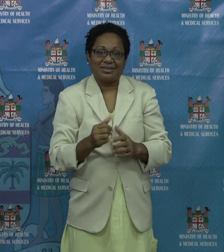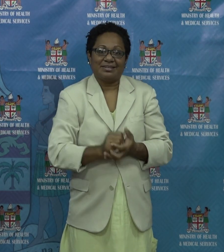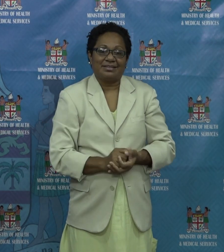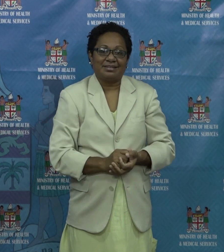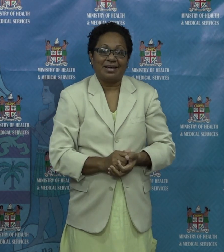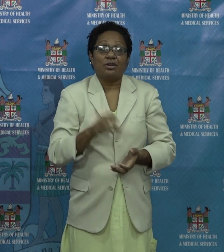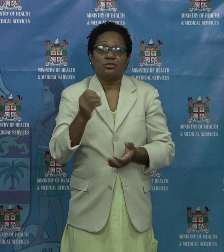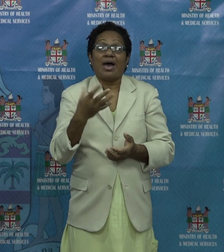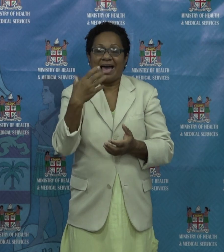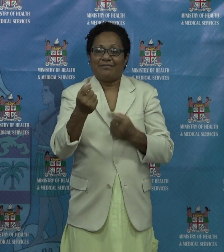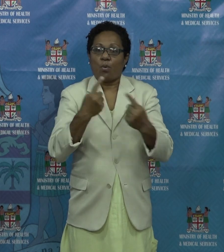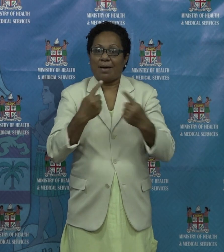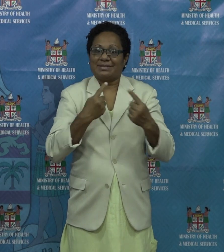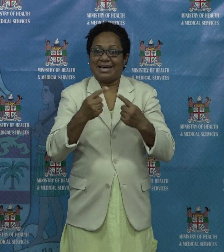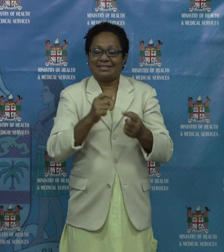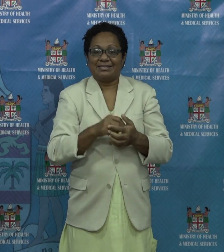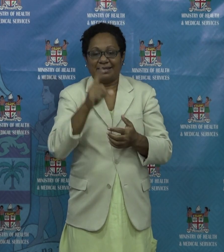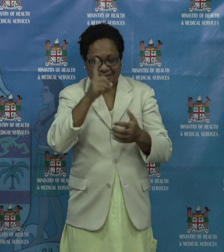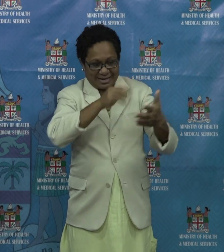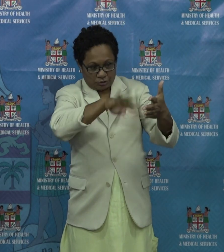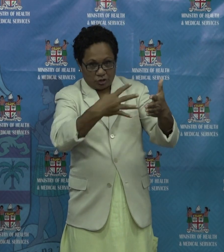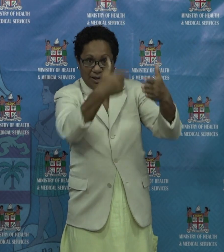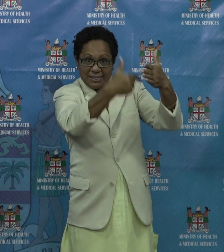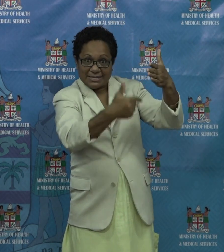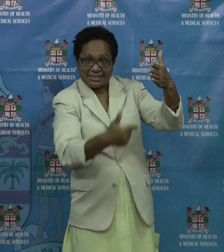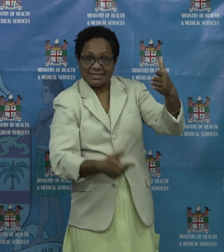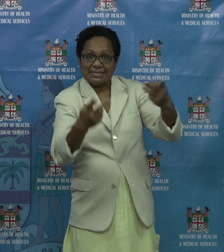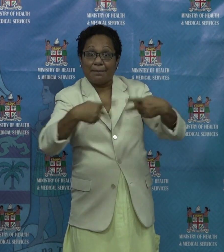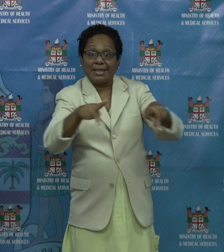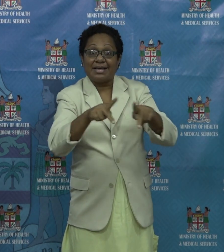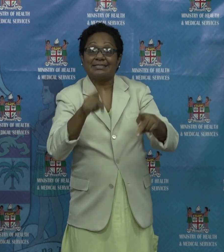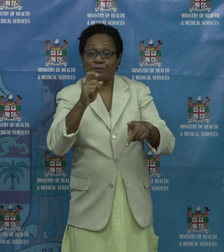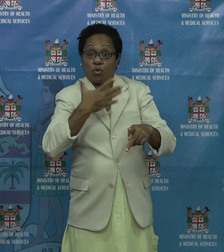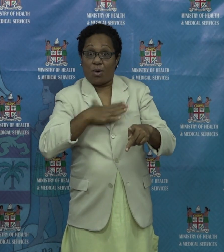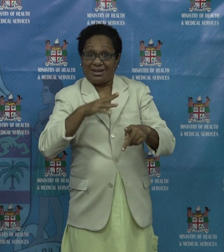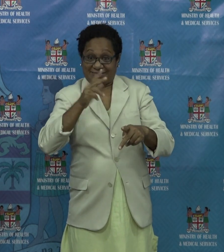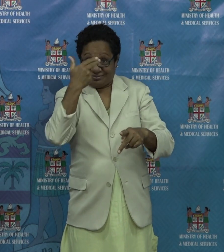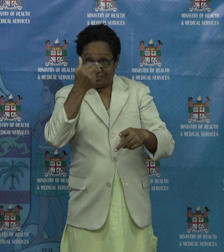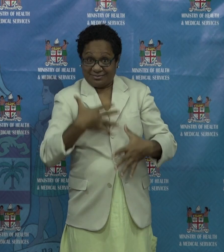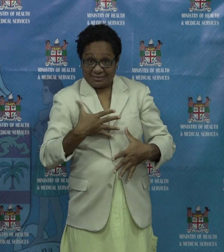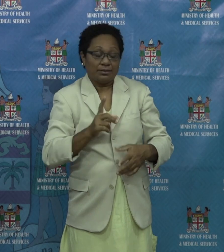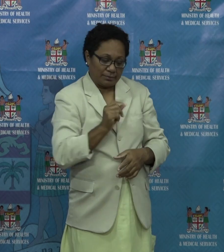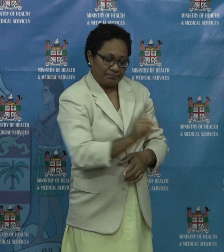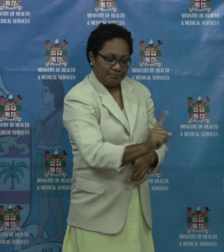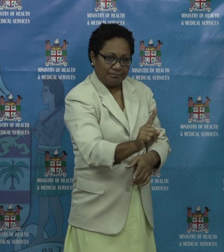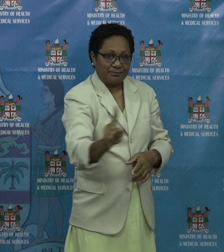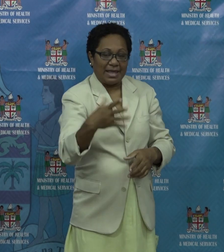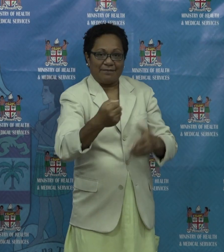our website and periodically in the mass media. In the last 24 hours,